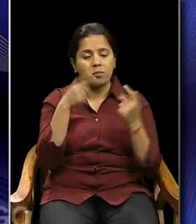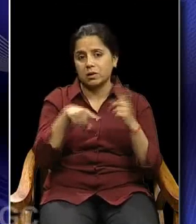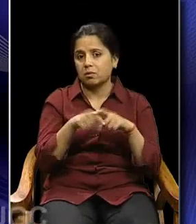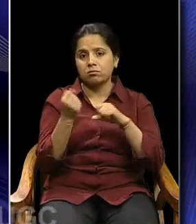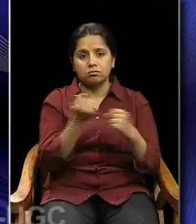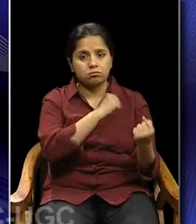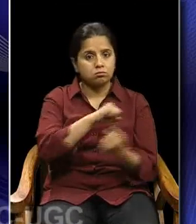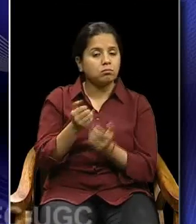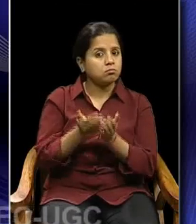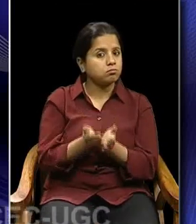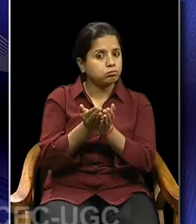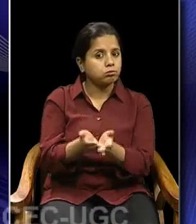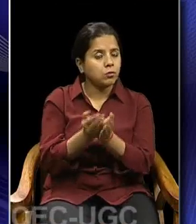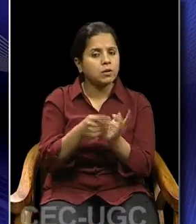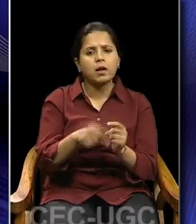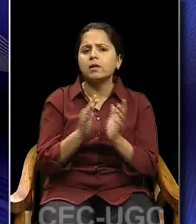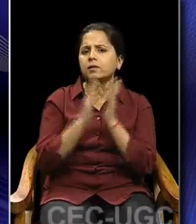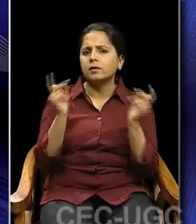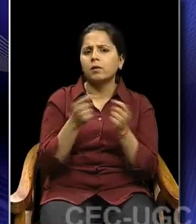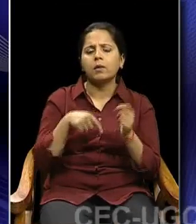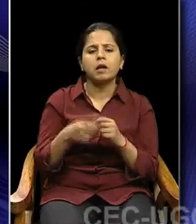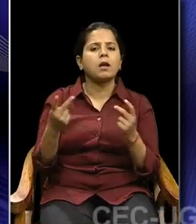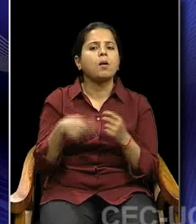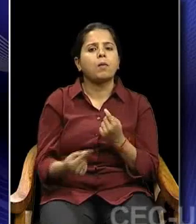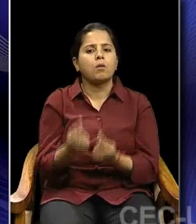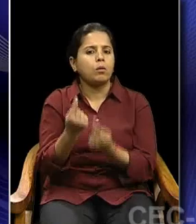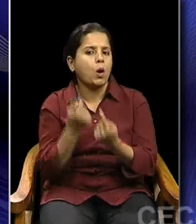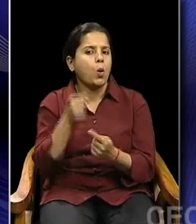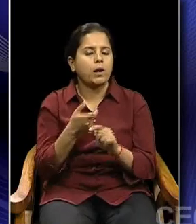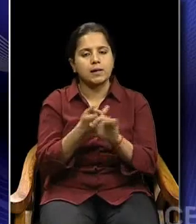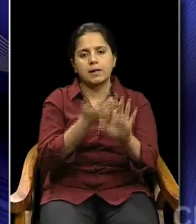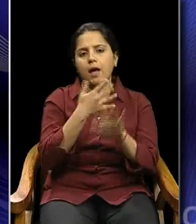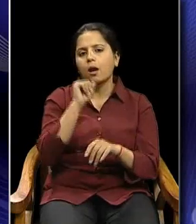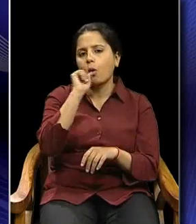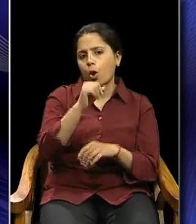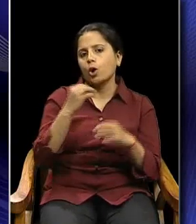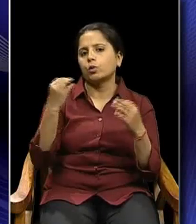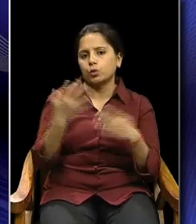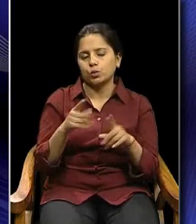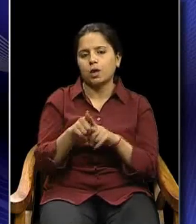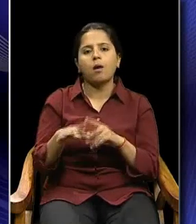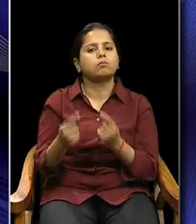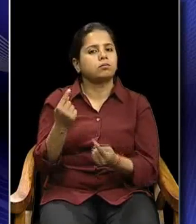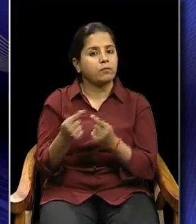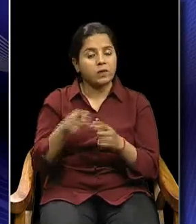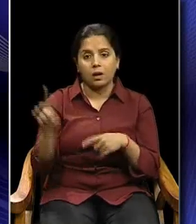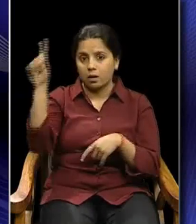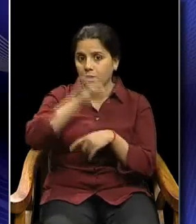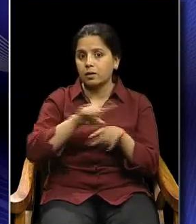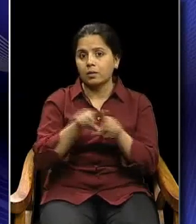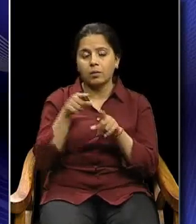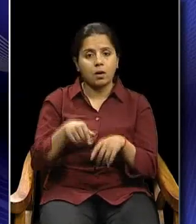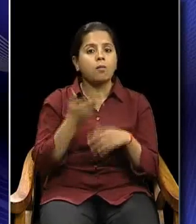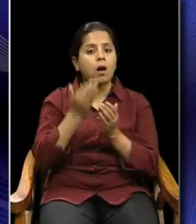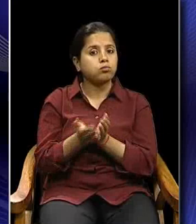and it is the part of the celebration of the new paddy harvest in Kerala. And we find that on this day boat